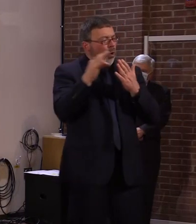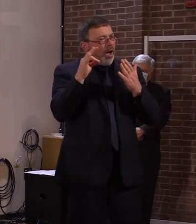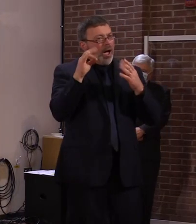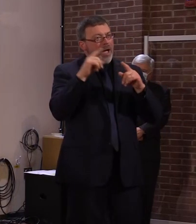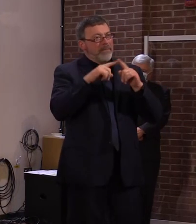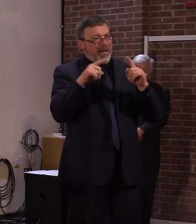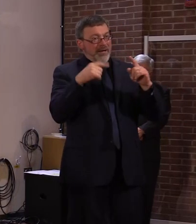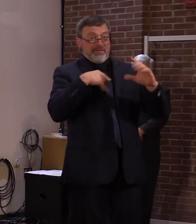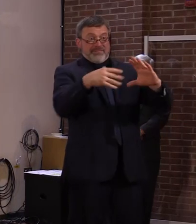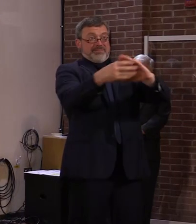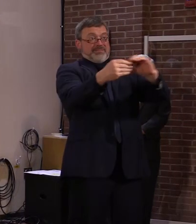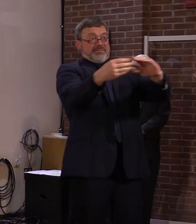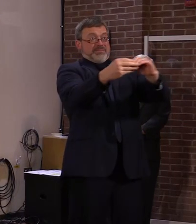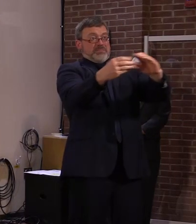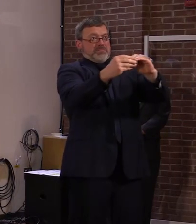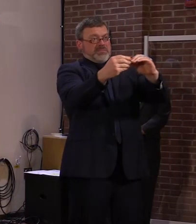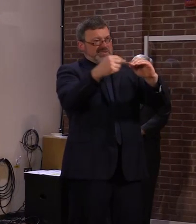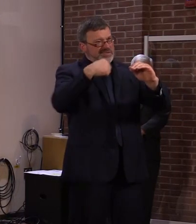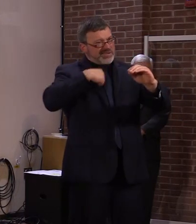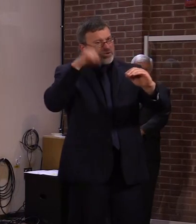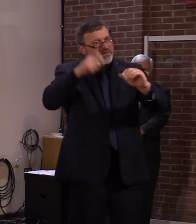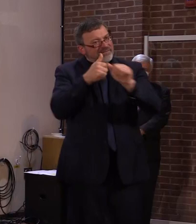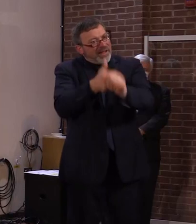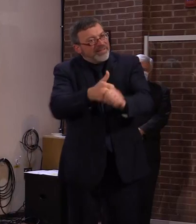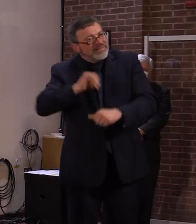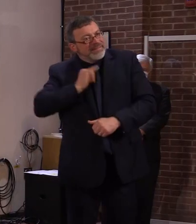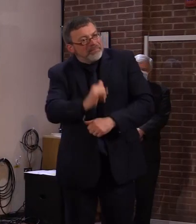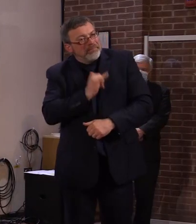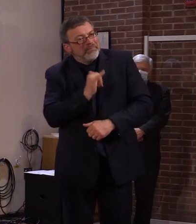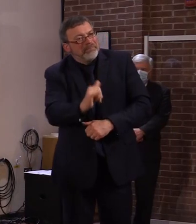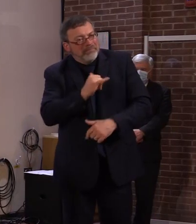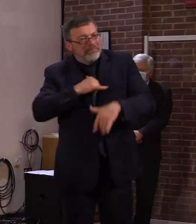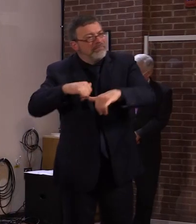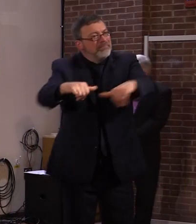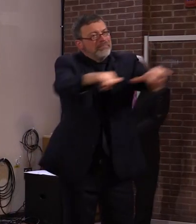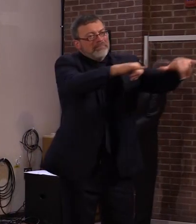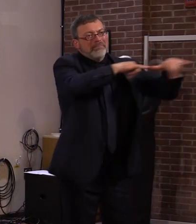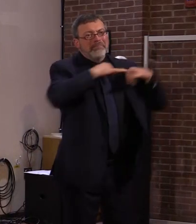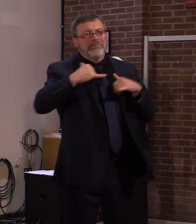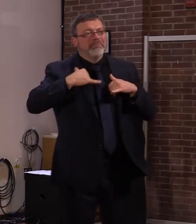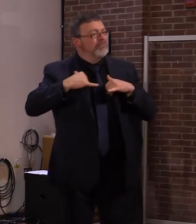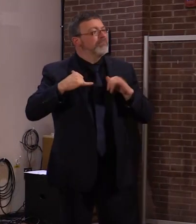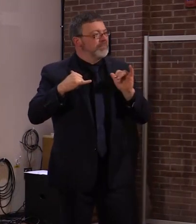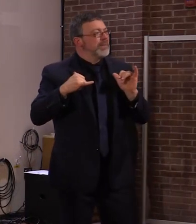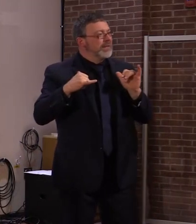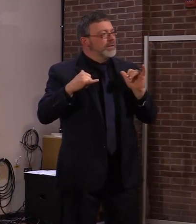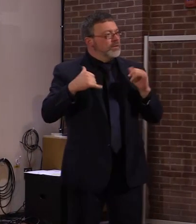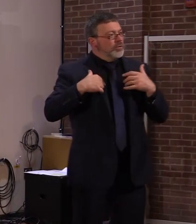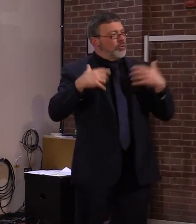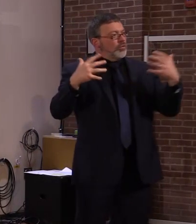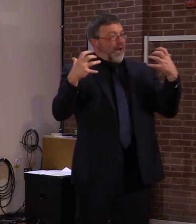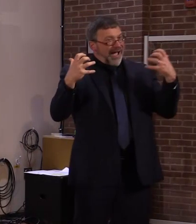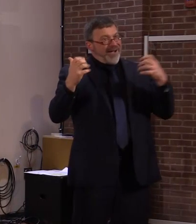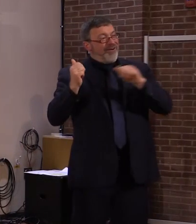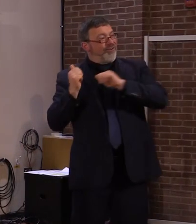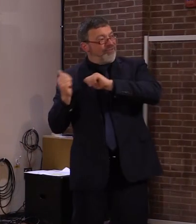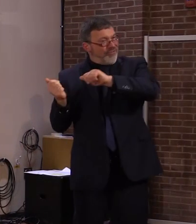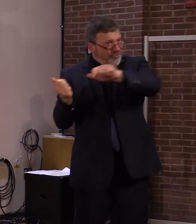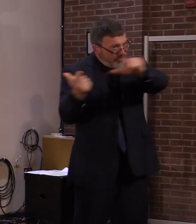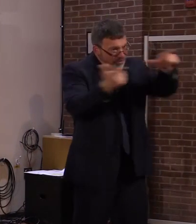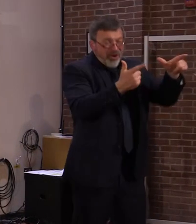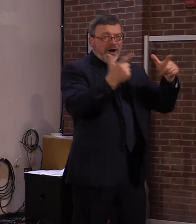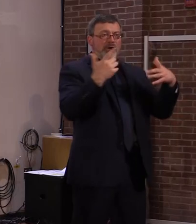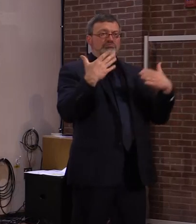we move forward and get through this hump. Because we want everybody to be able to enjoy Thanksgiving and the rest of the holidays that